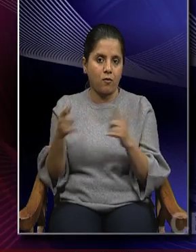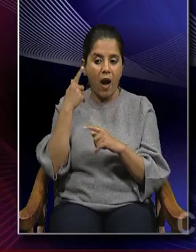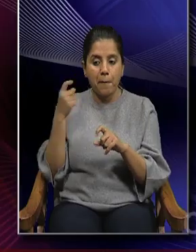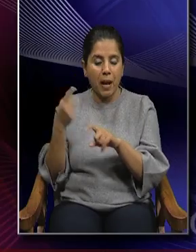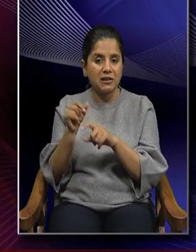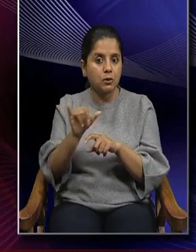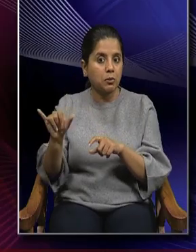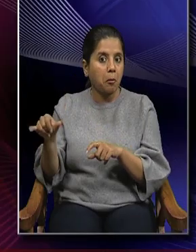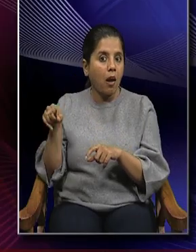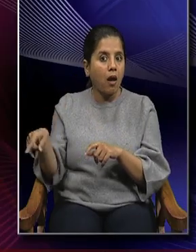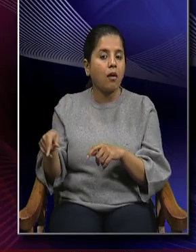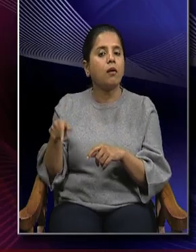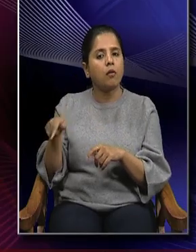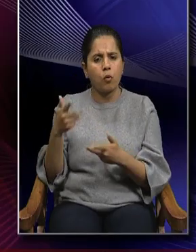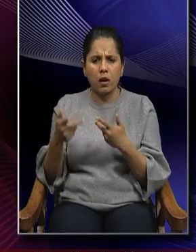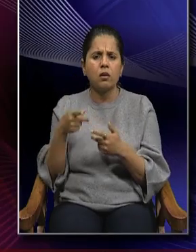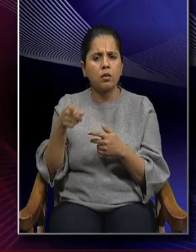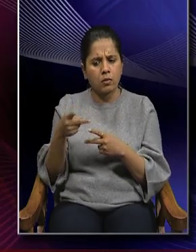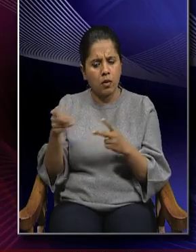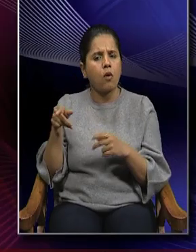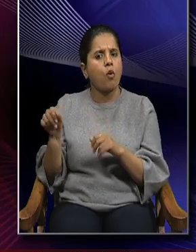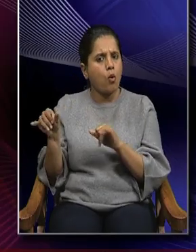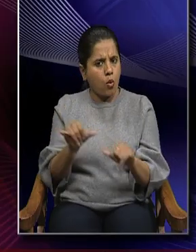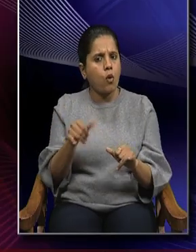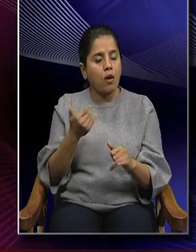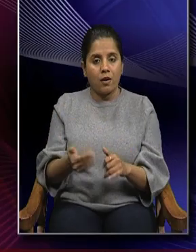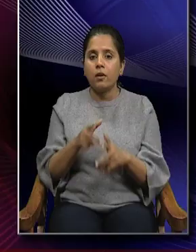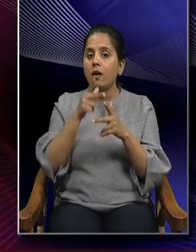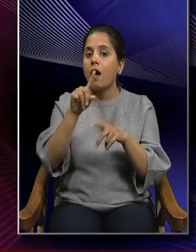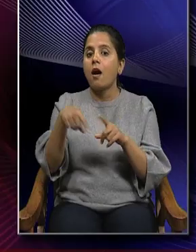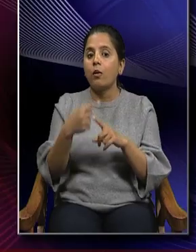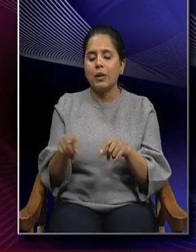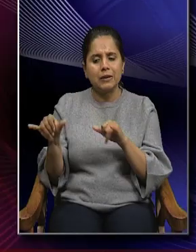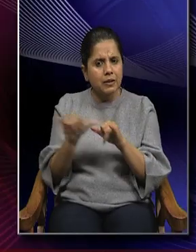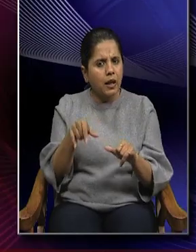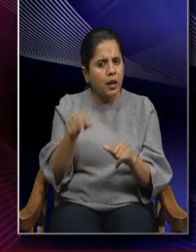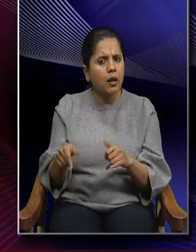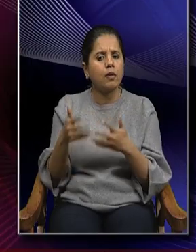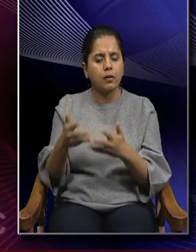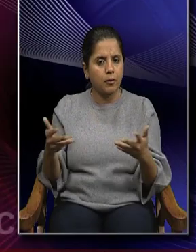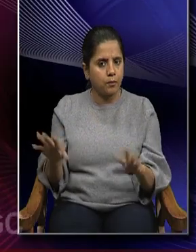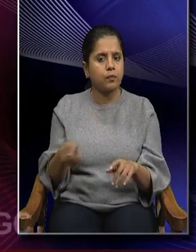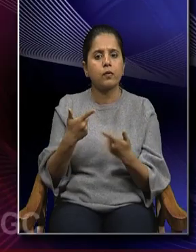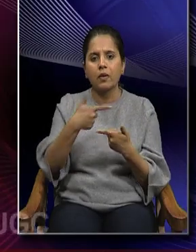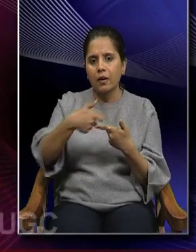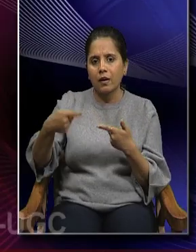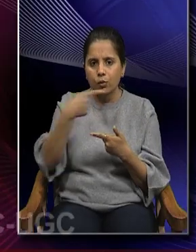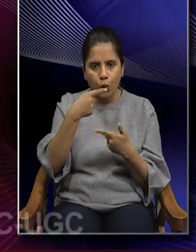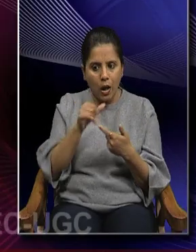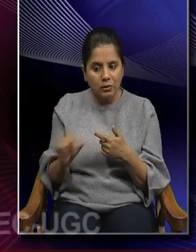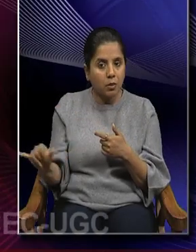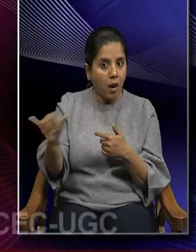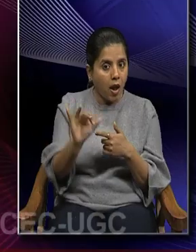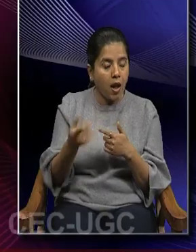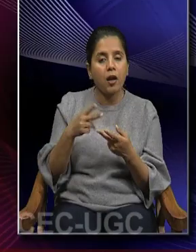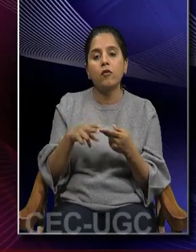or it can be a related products also. Here I told you about the same type of product like toothpaste only, but if